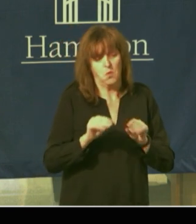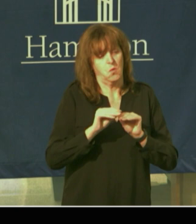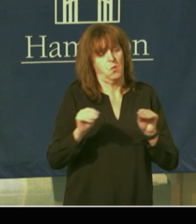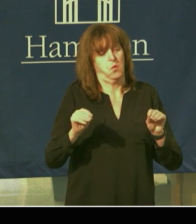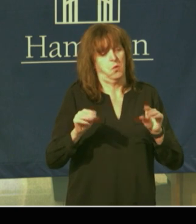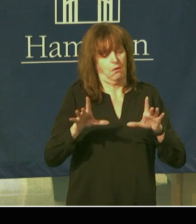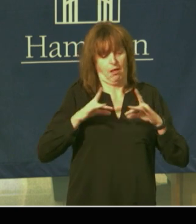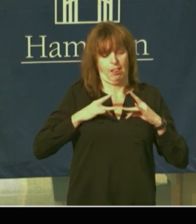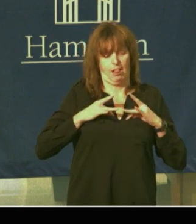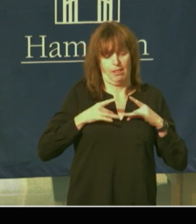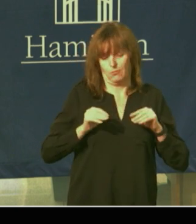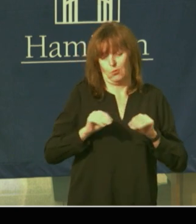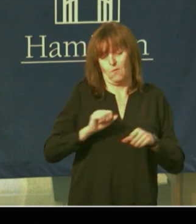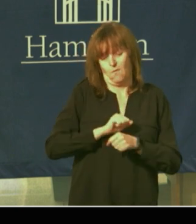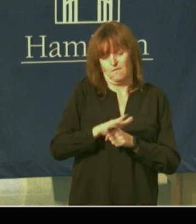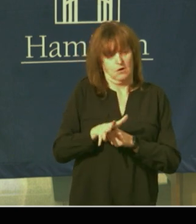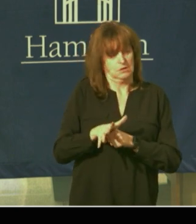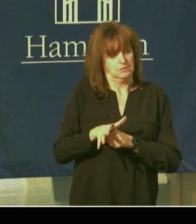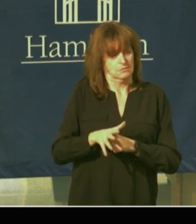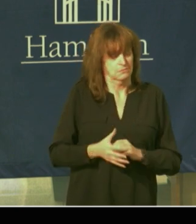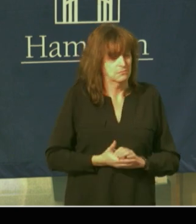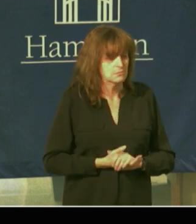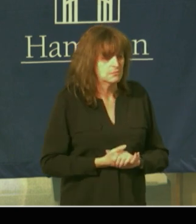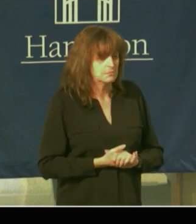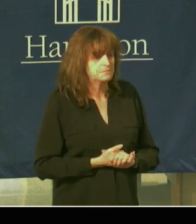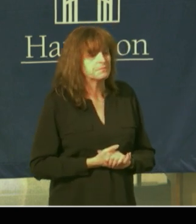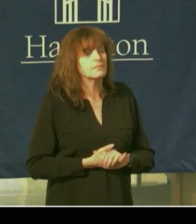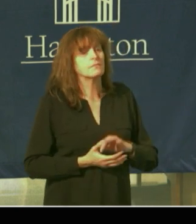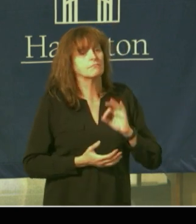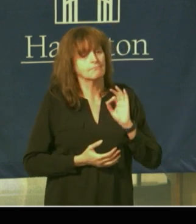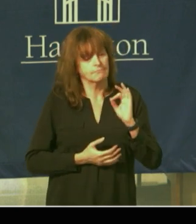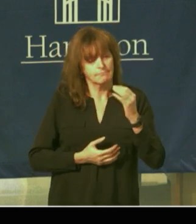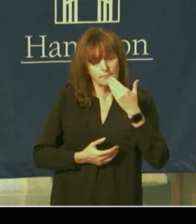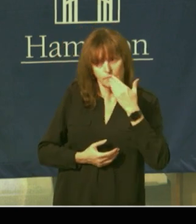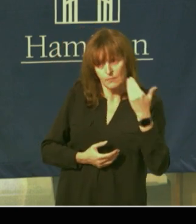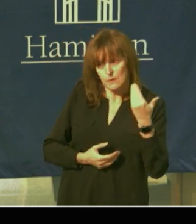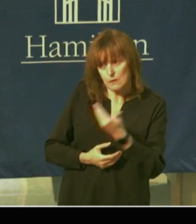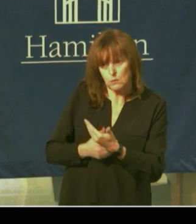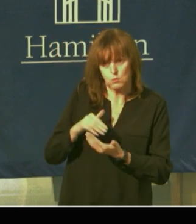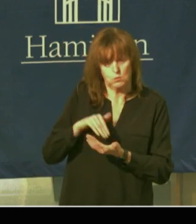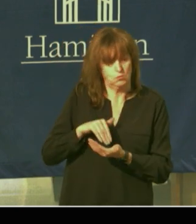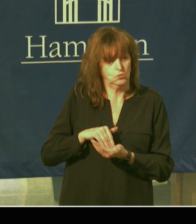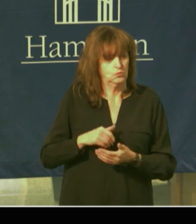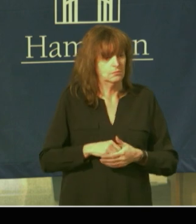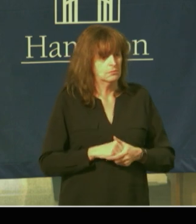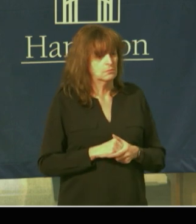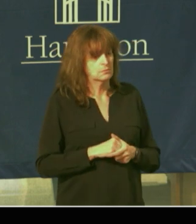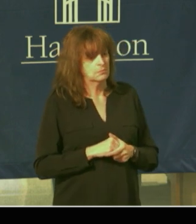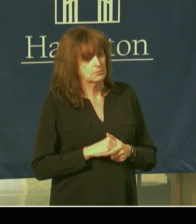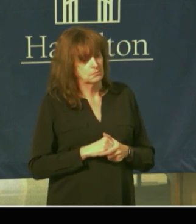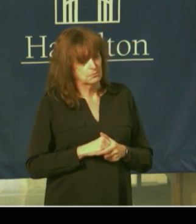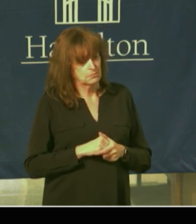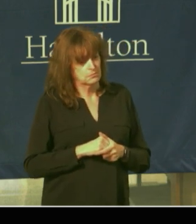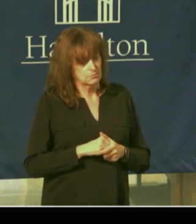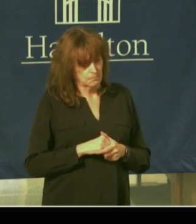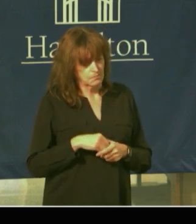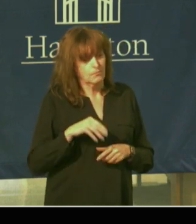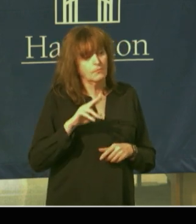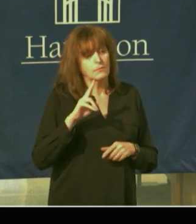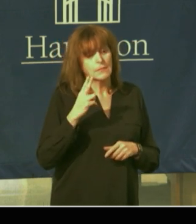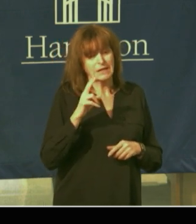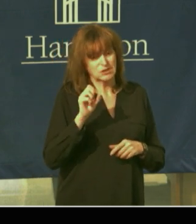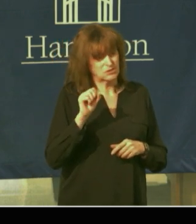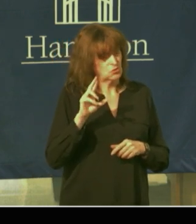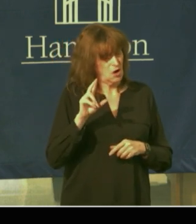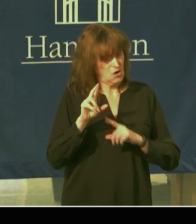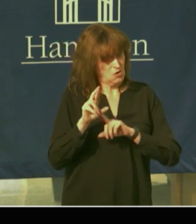Johnson, the HSR is obviously a key service within our community. And can you talk a little bit about what the city is doing to